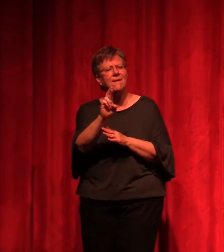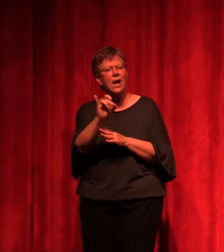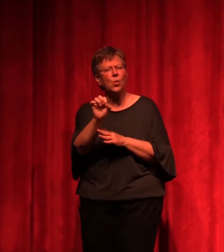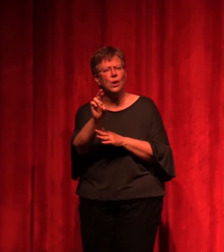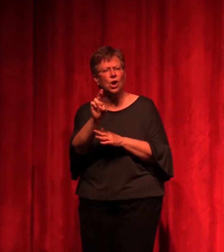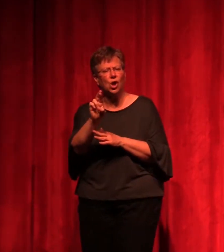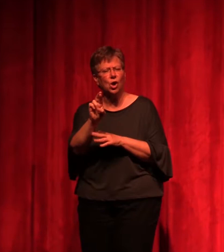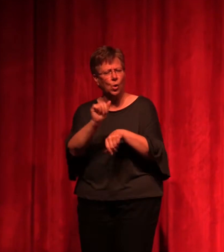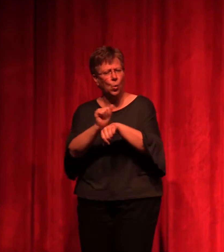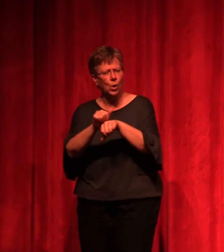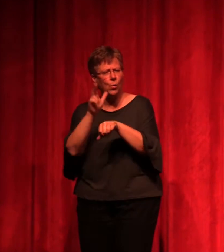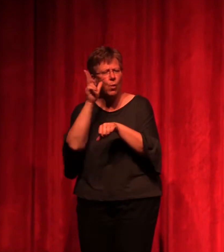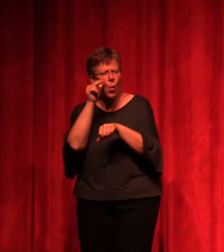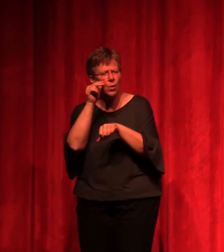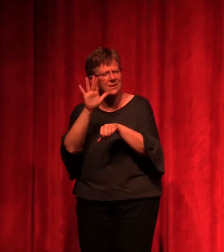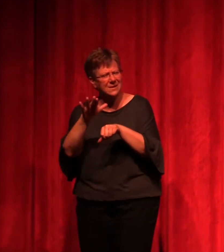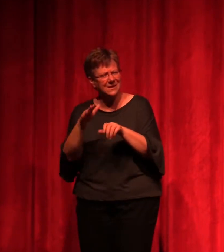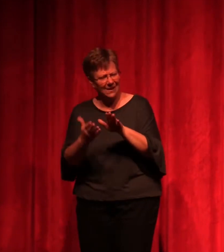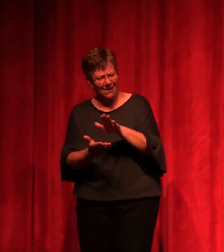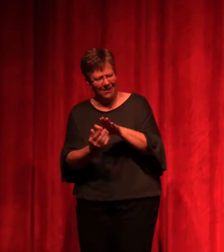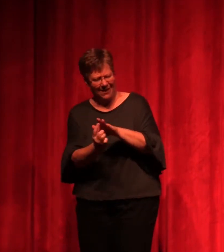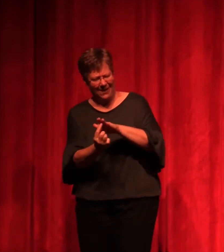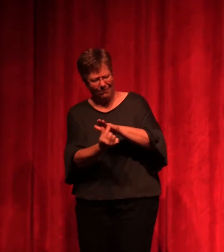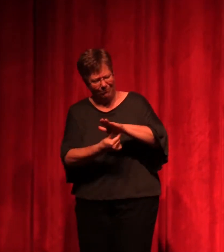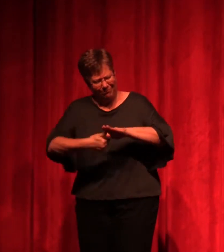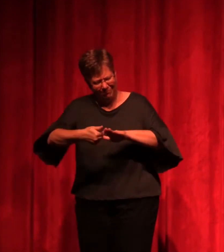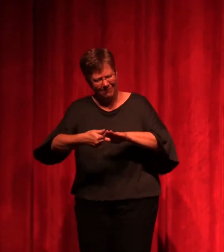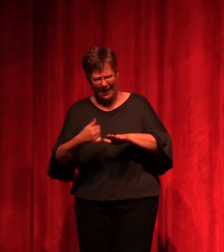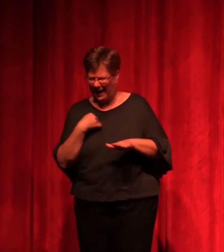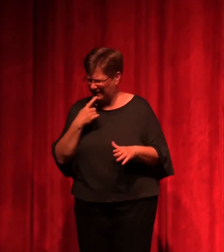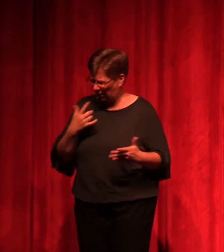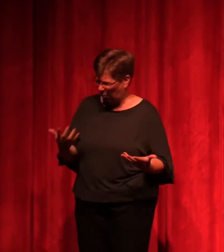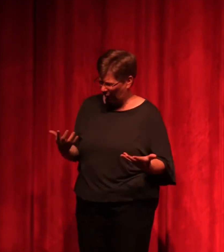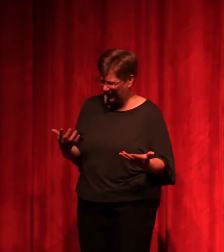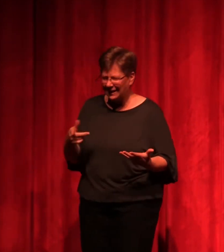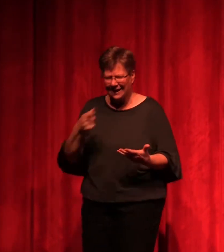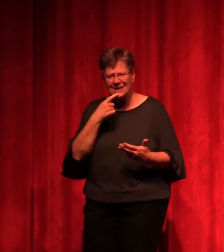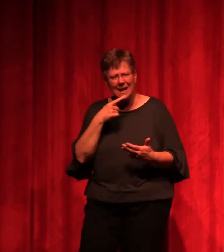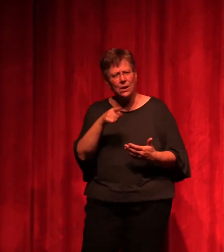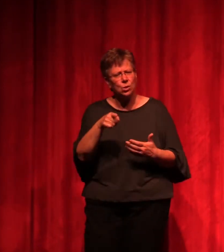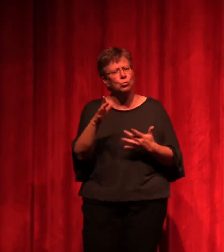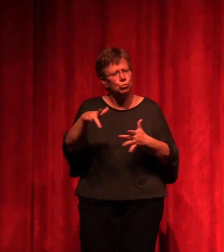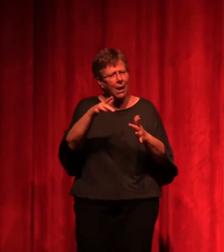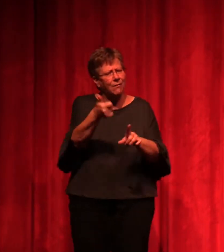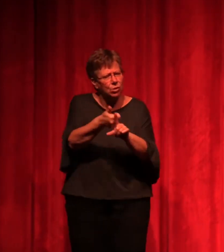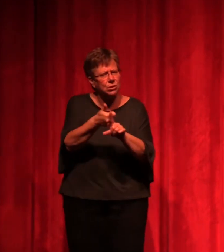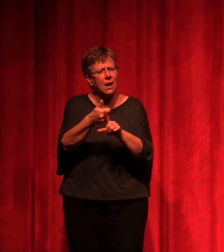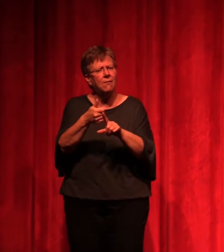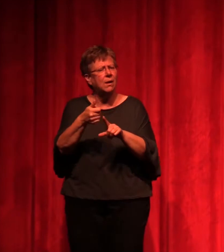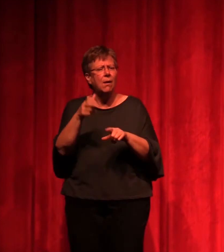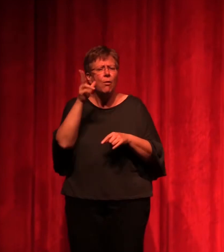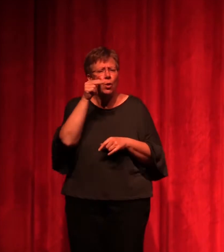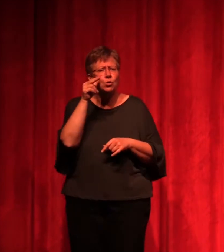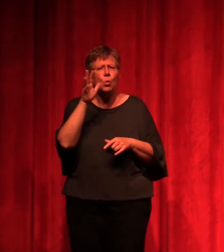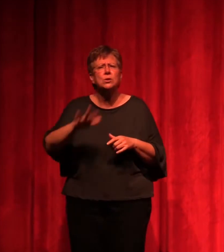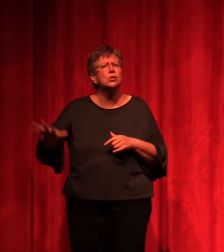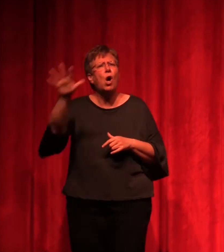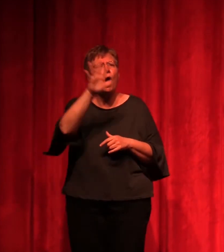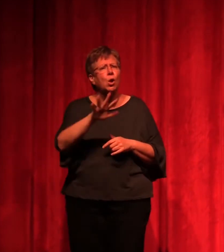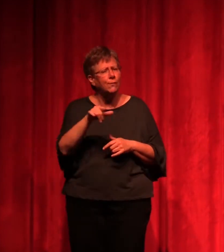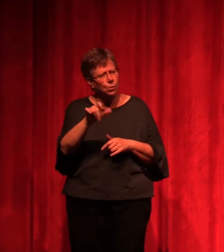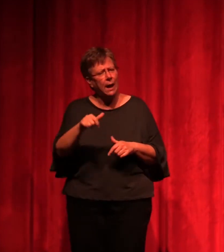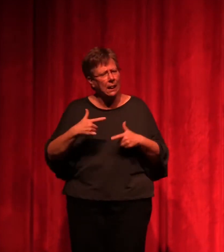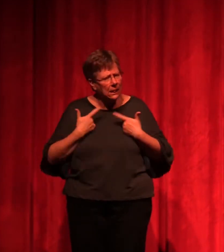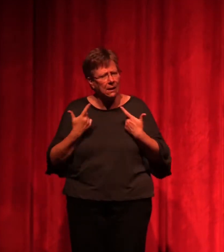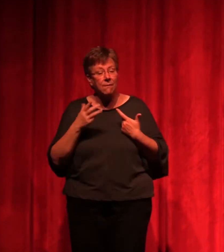I said, "Oh, what?" And she goes, "Well, you take care of horses' feet. You travel around. You work for yourself. There's horses everywhere. You can live where you want. And it